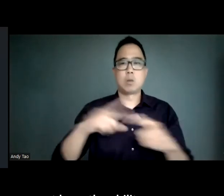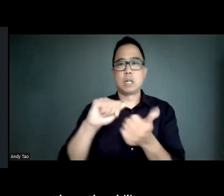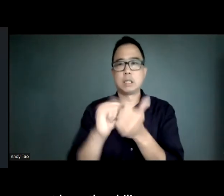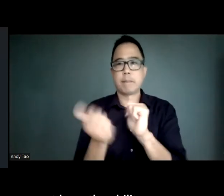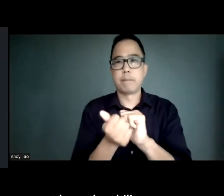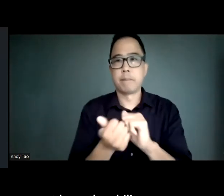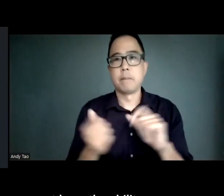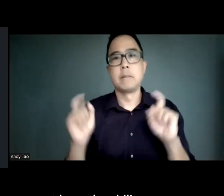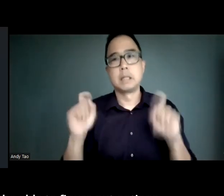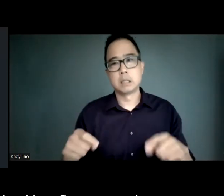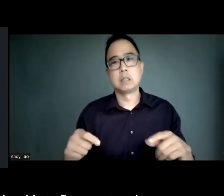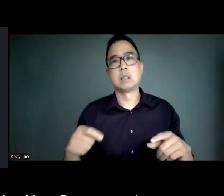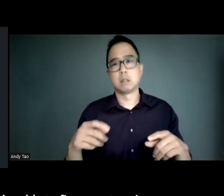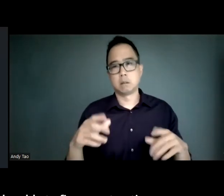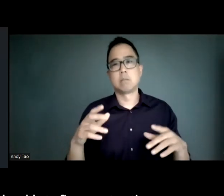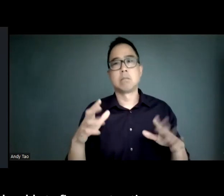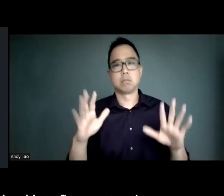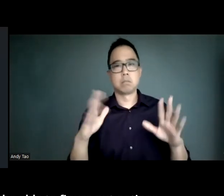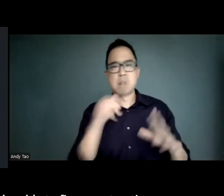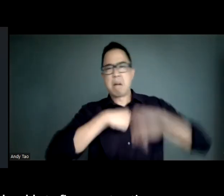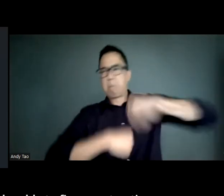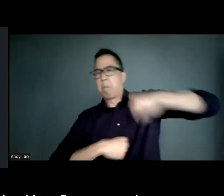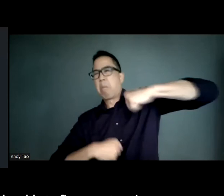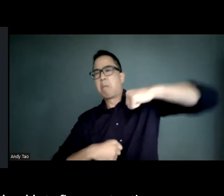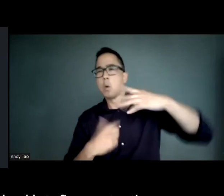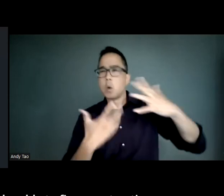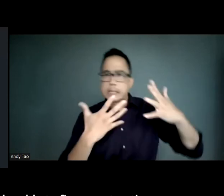In order to accept change, you need to be able to adapt.